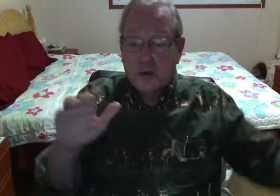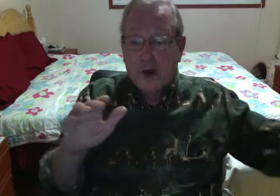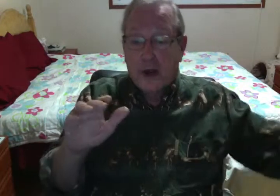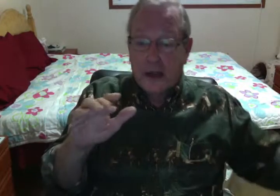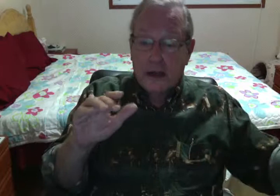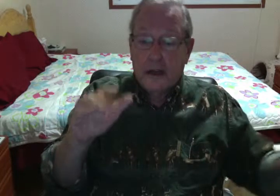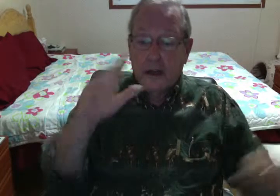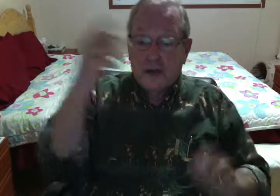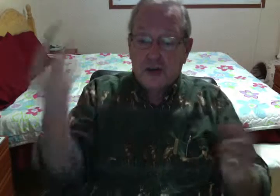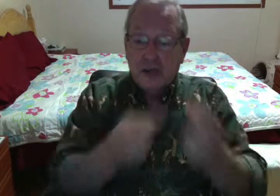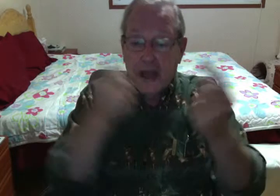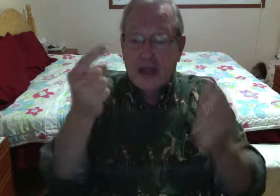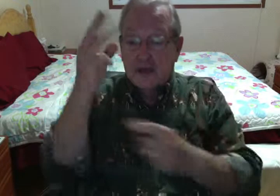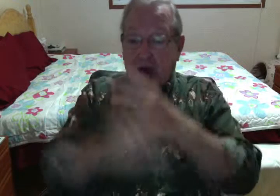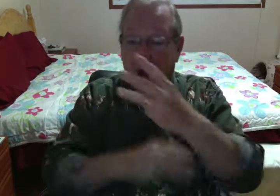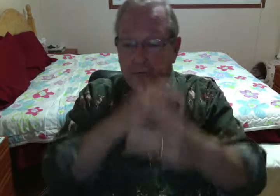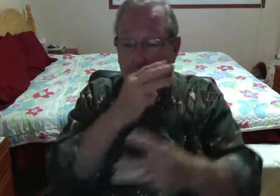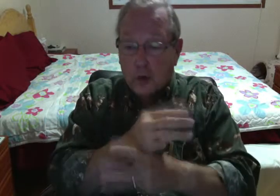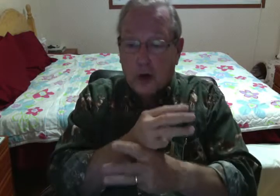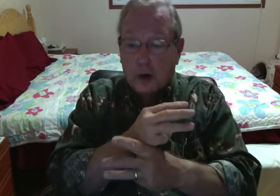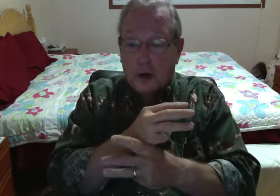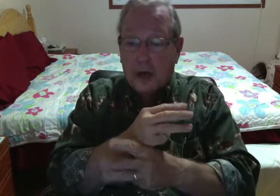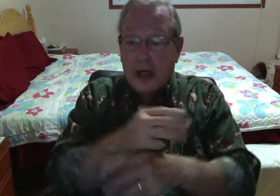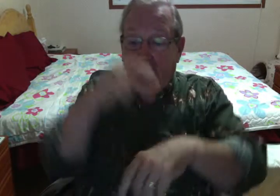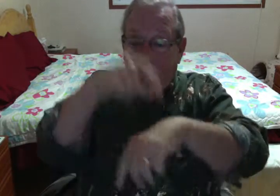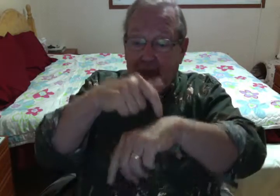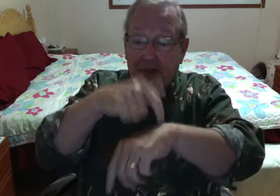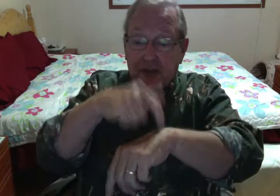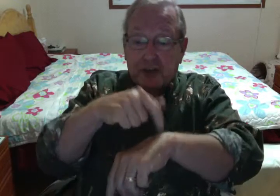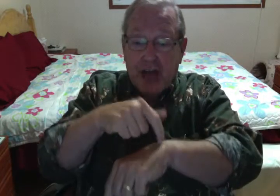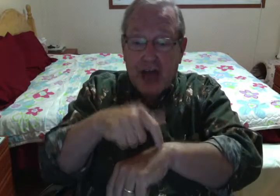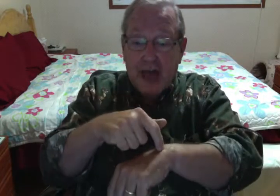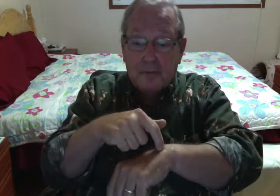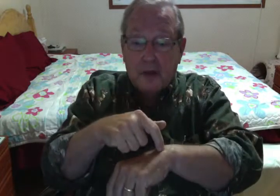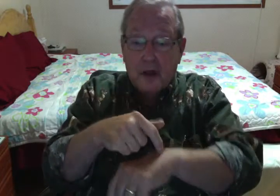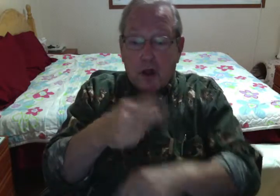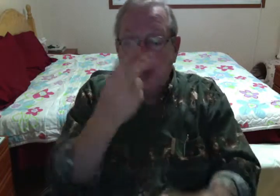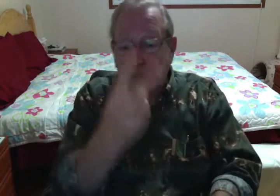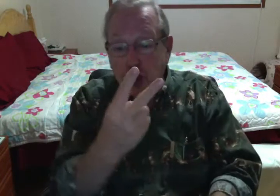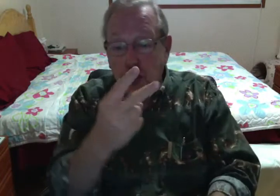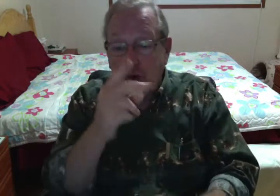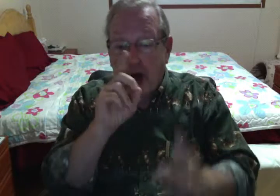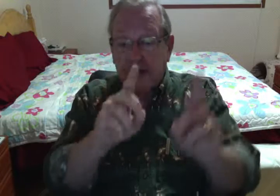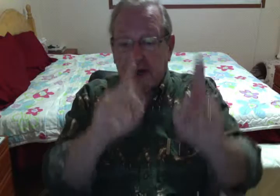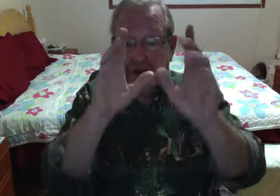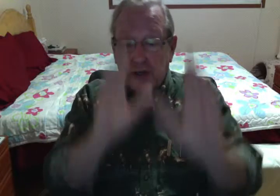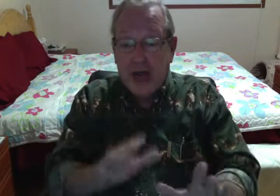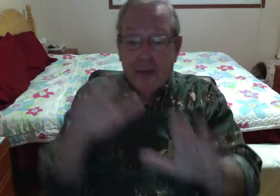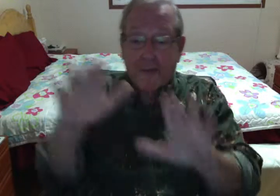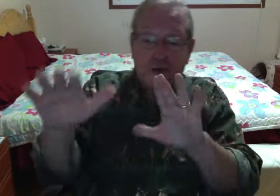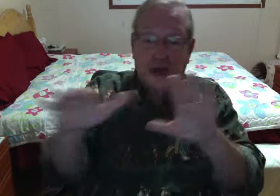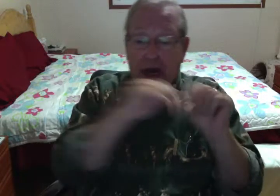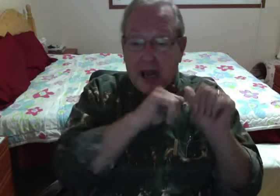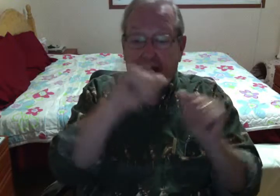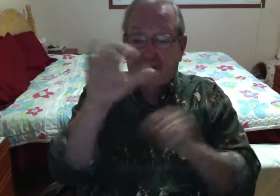away the sins of the world. At this time, two of his disciples left